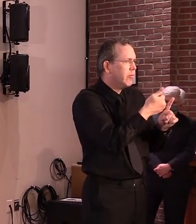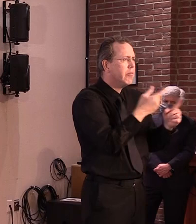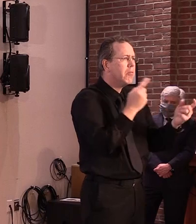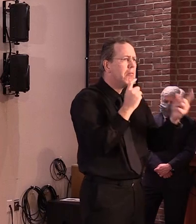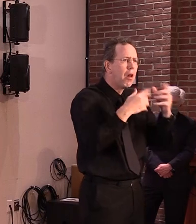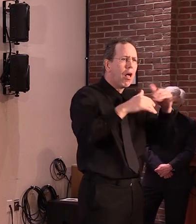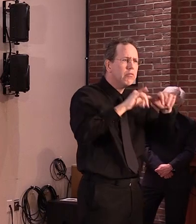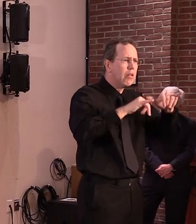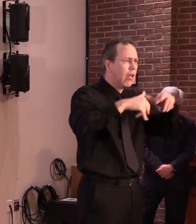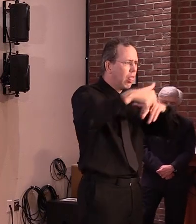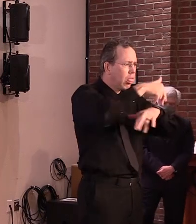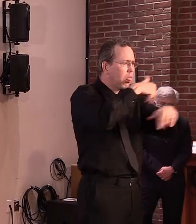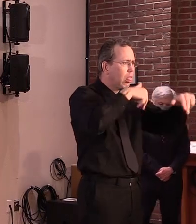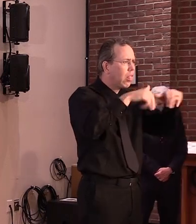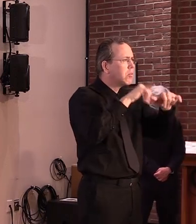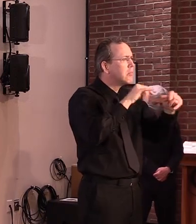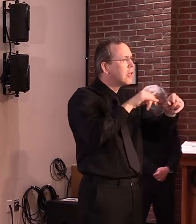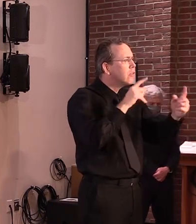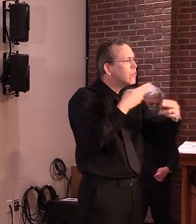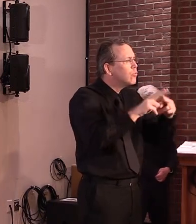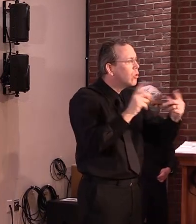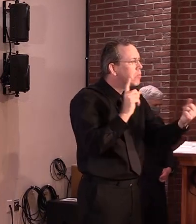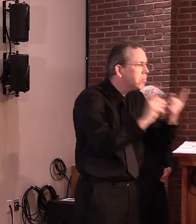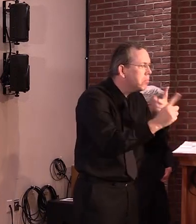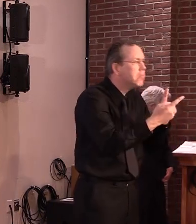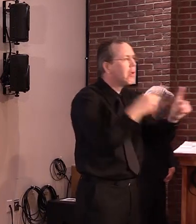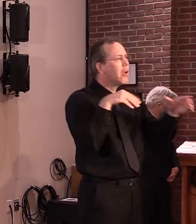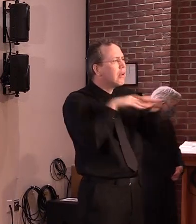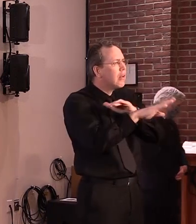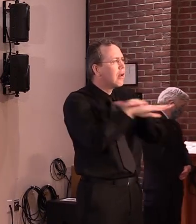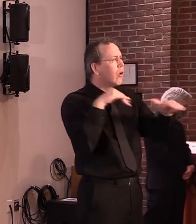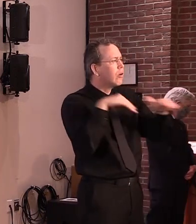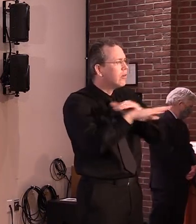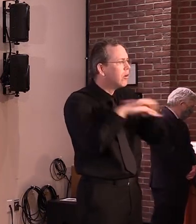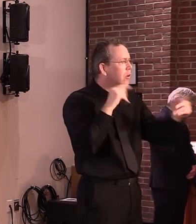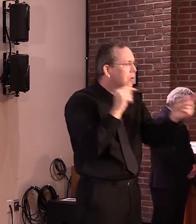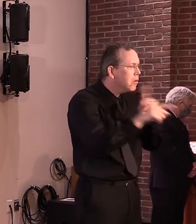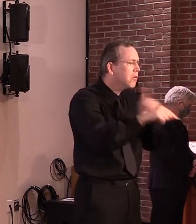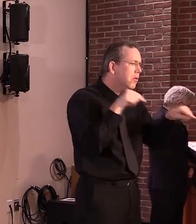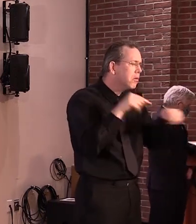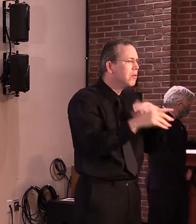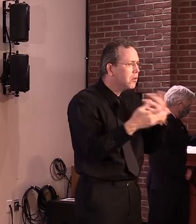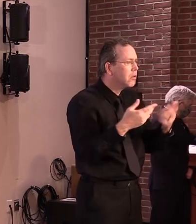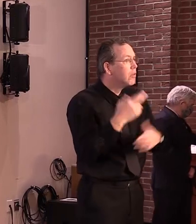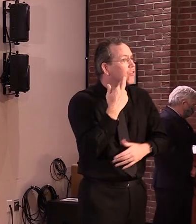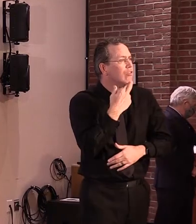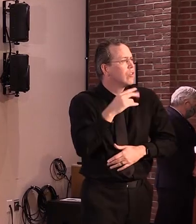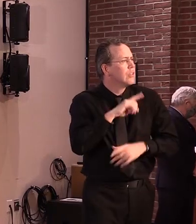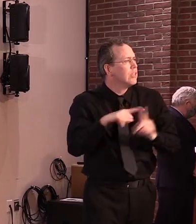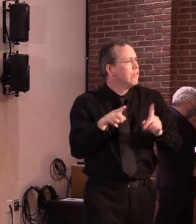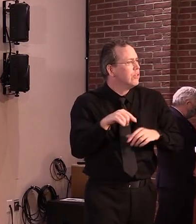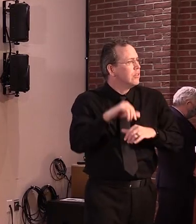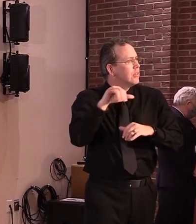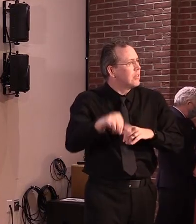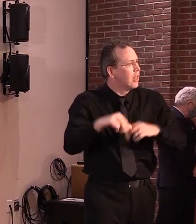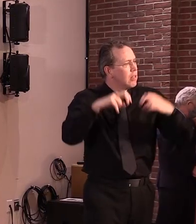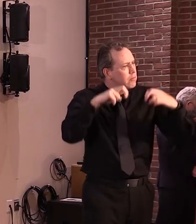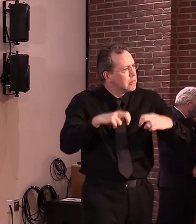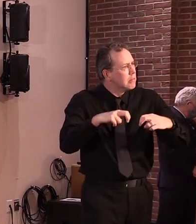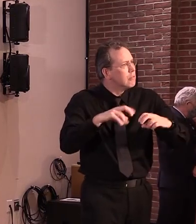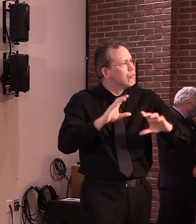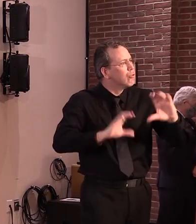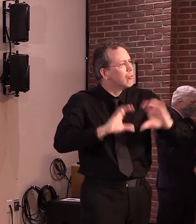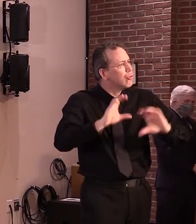be significant, where people can be interacting with one another, often without any facial covering because they're trying to eat and drink,